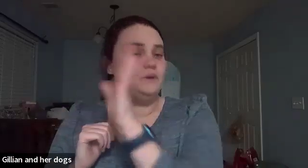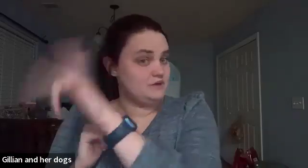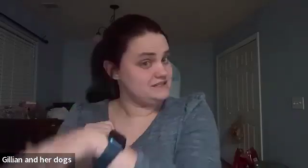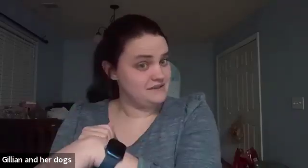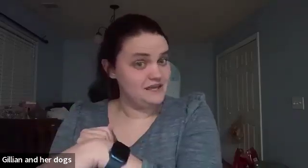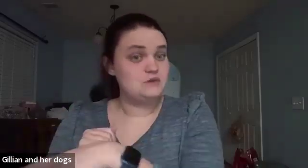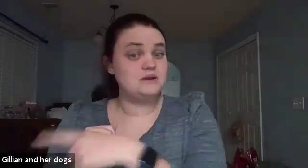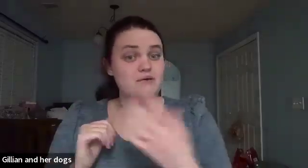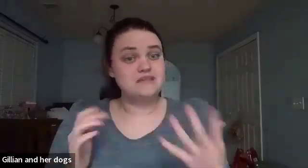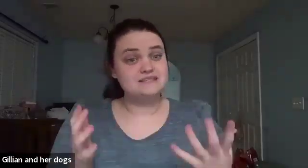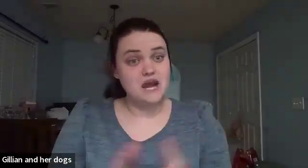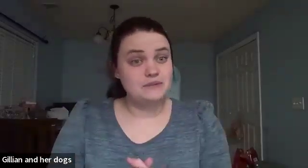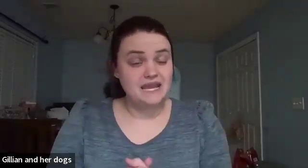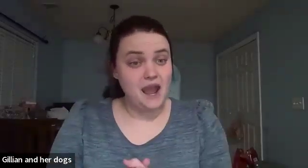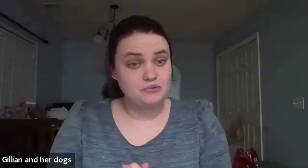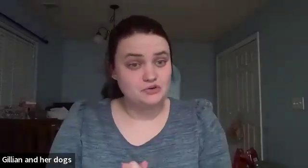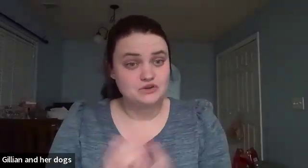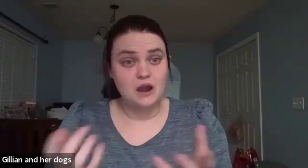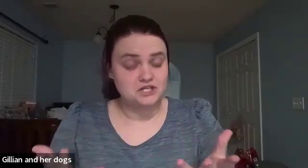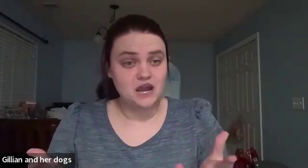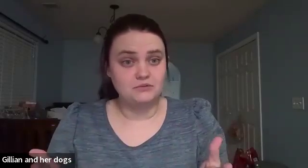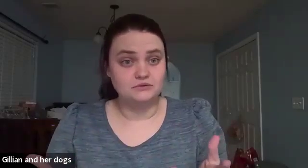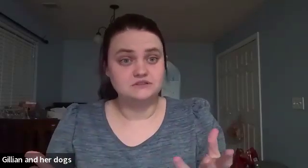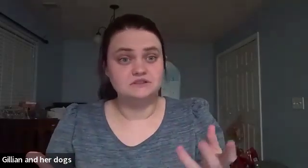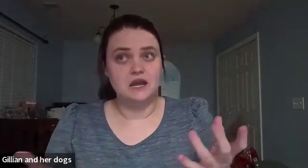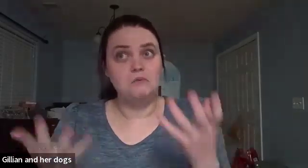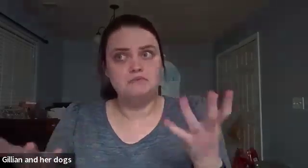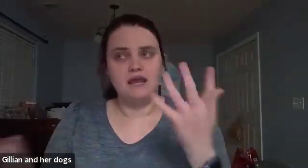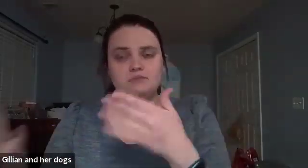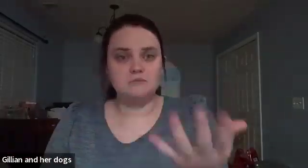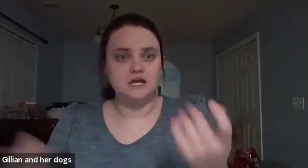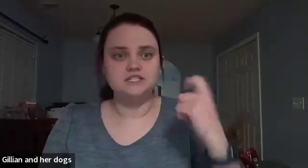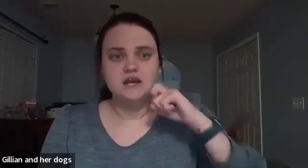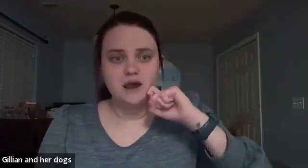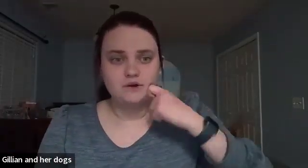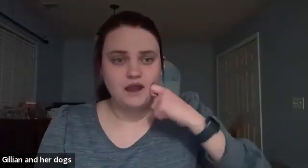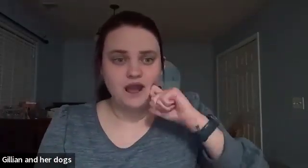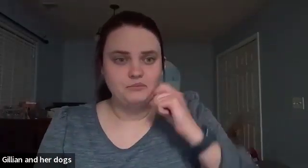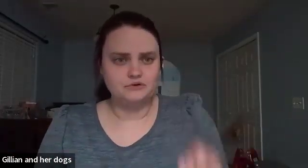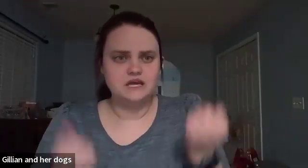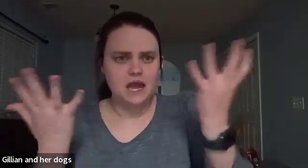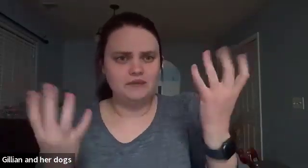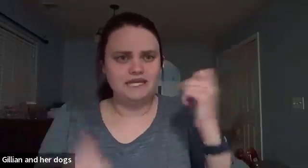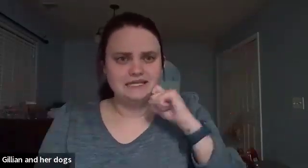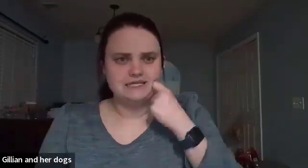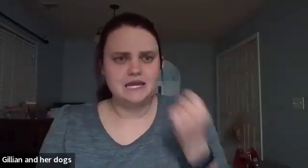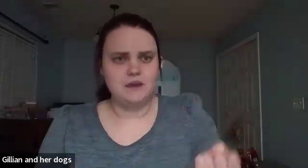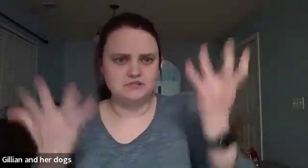We will get to that later. But if I was asking how many apples or how much apples, apples, how much, I would go apples, how many? Apples,